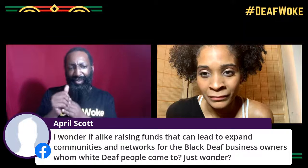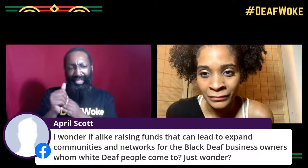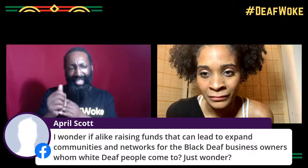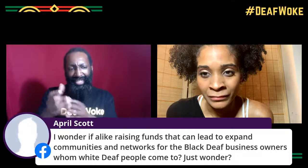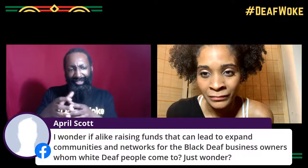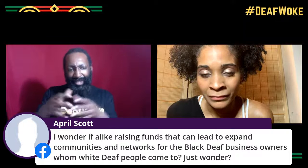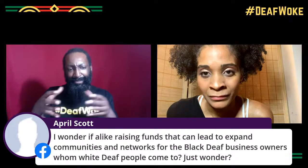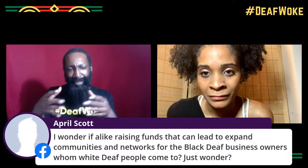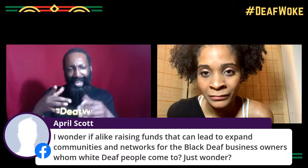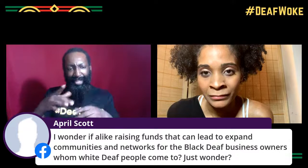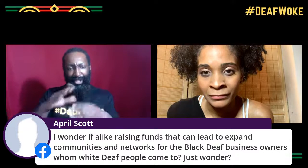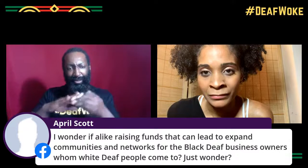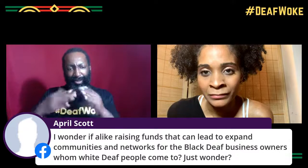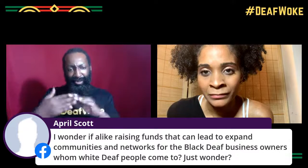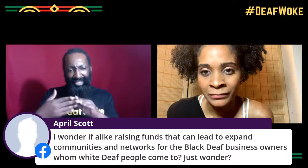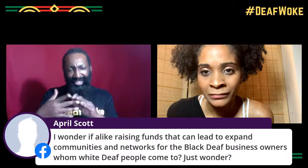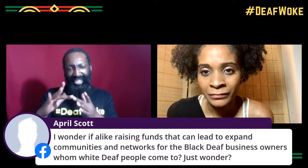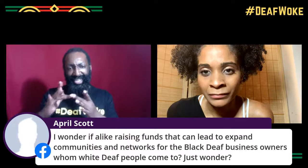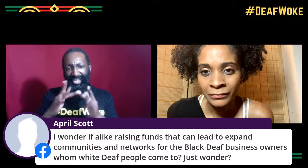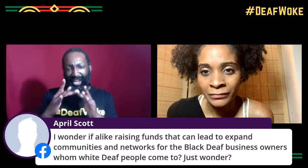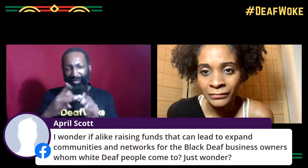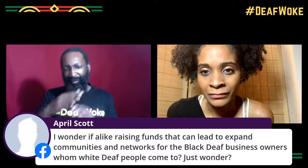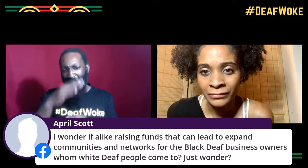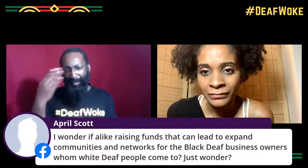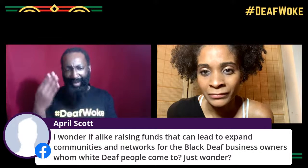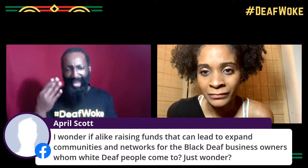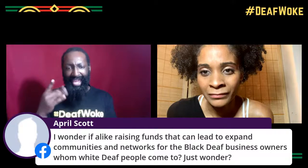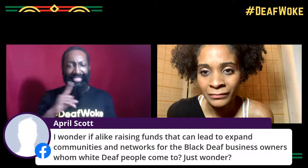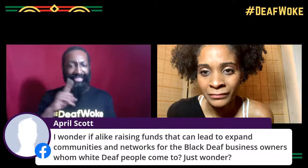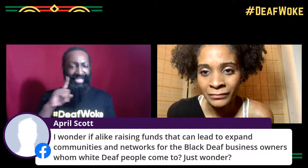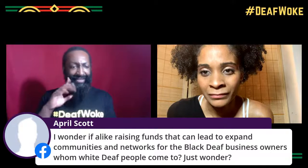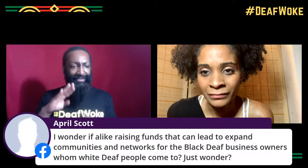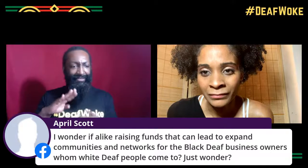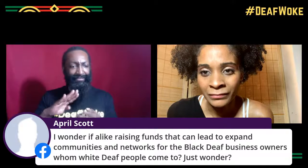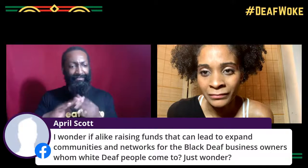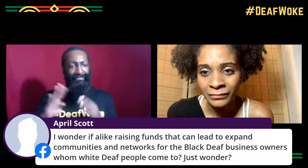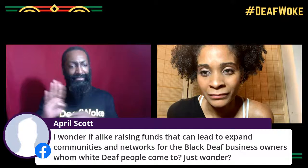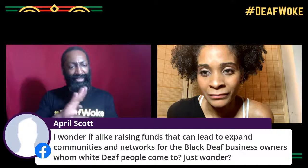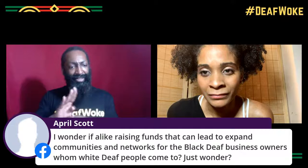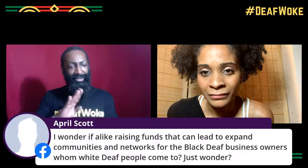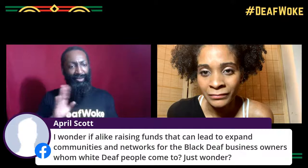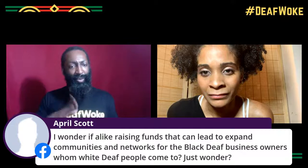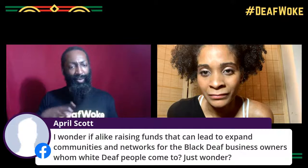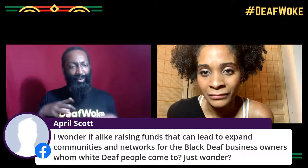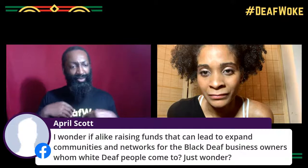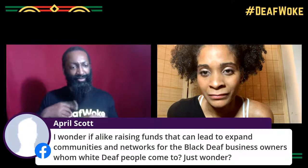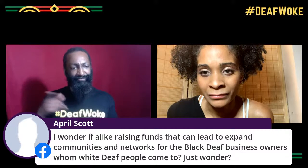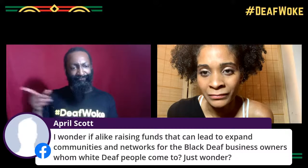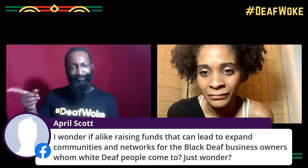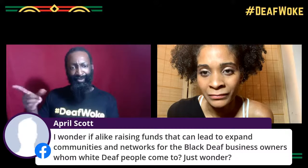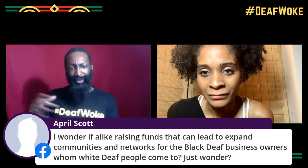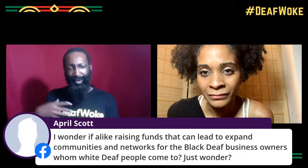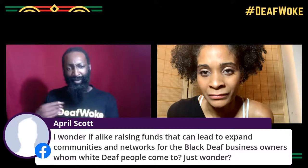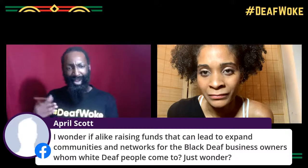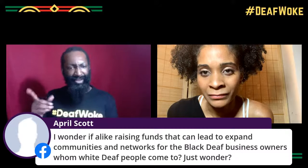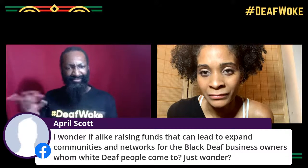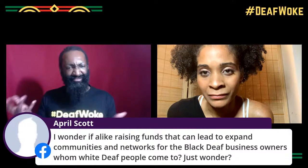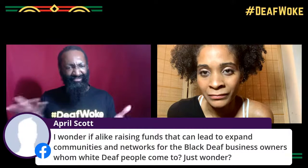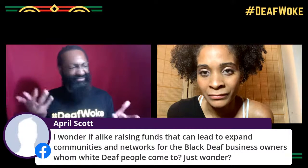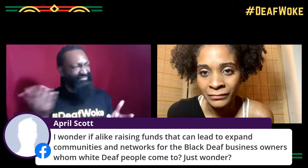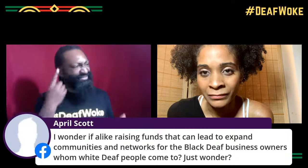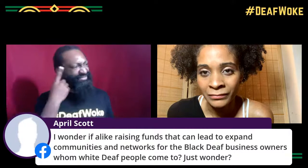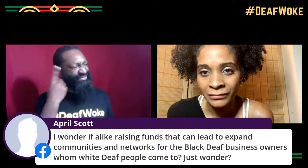So the question comes is, I wonder if raising funds that can lead to expand communities and networks for Black deaf business